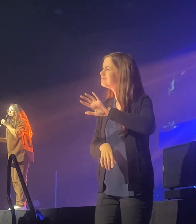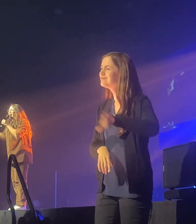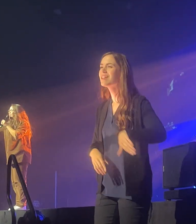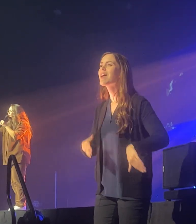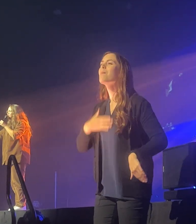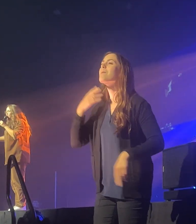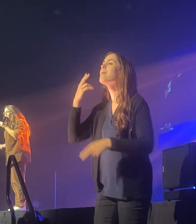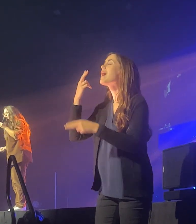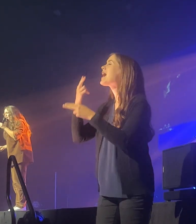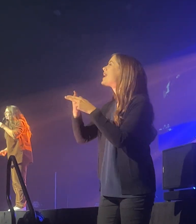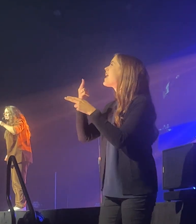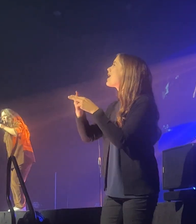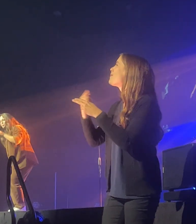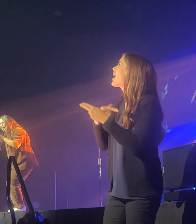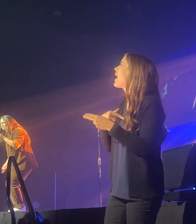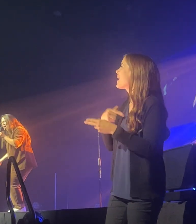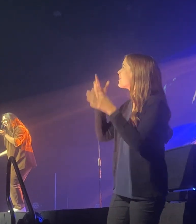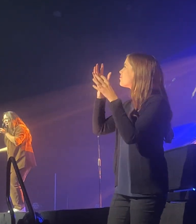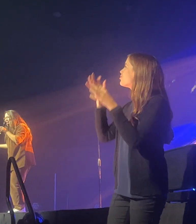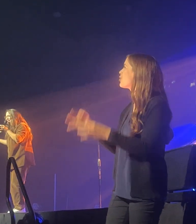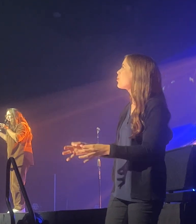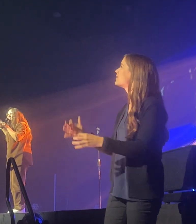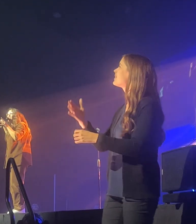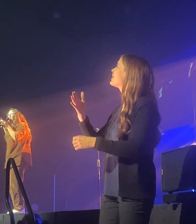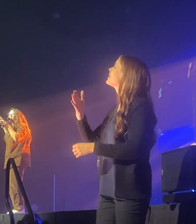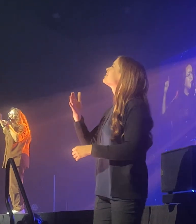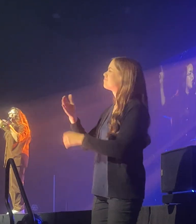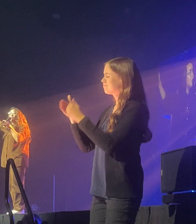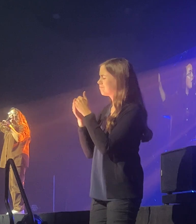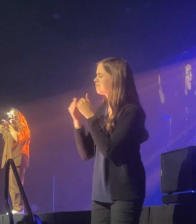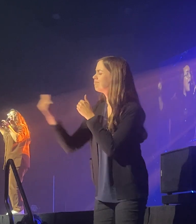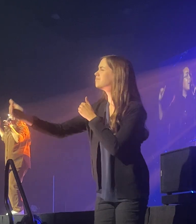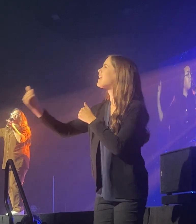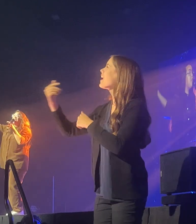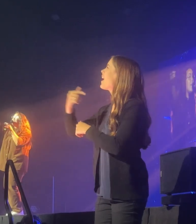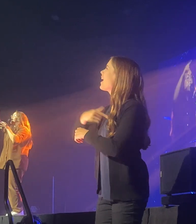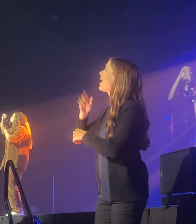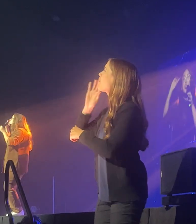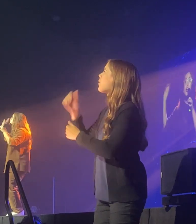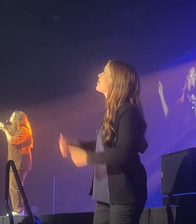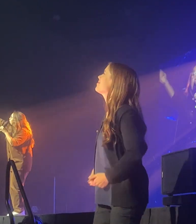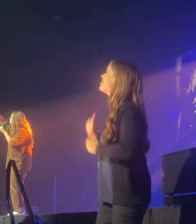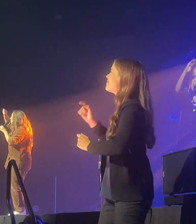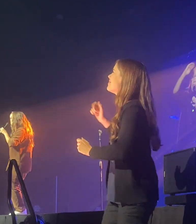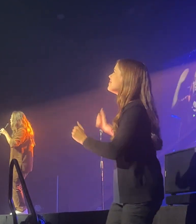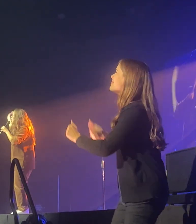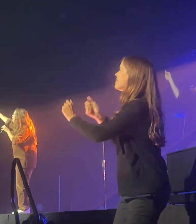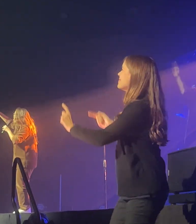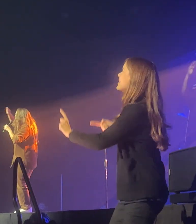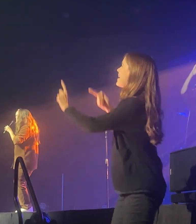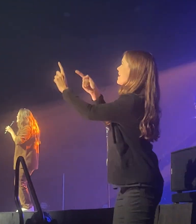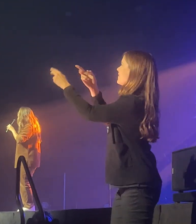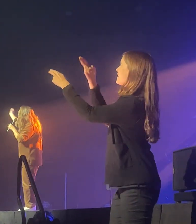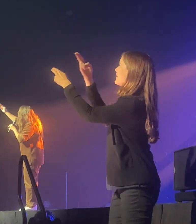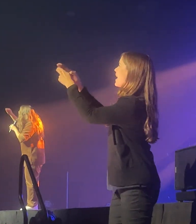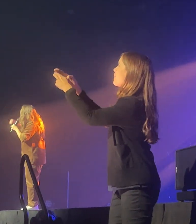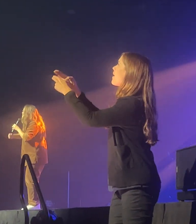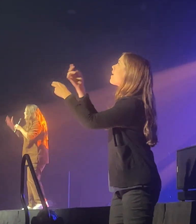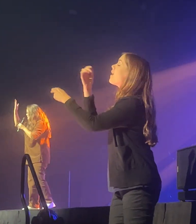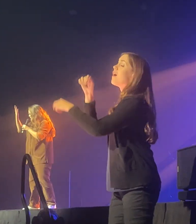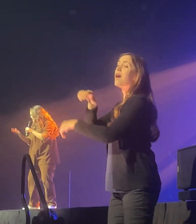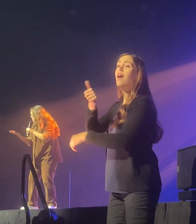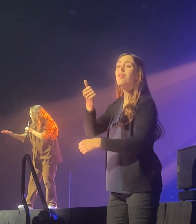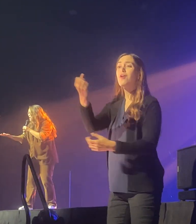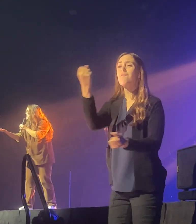is the name I have chosen. To spend my days living up to. And if these other voices are not saying